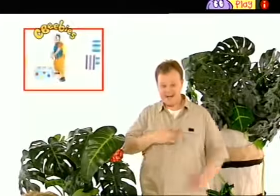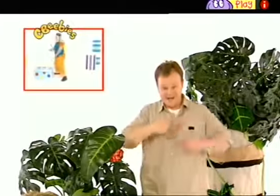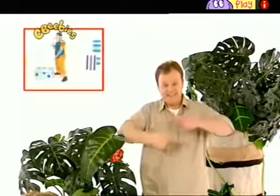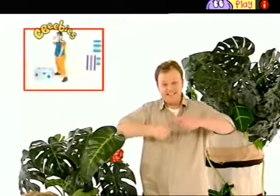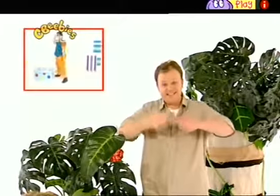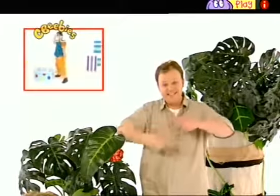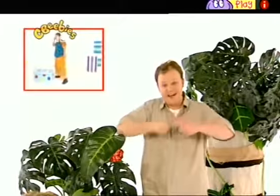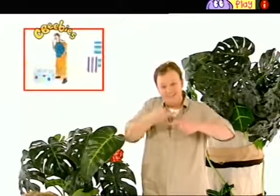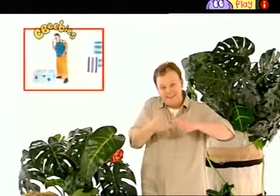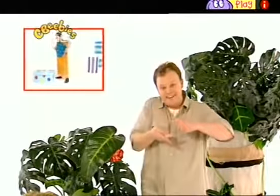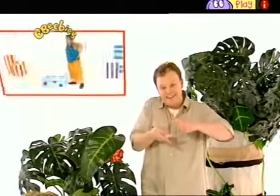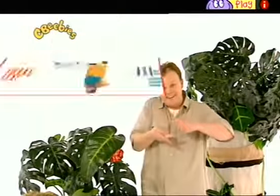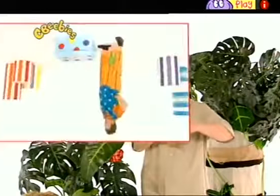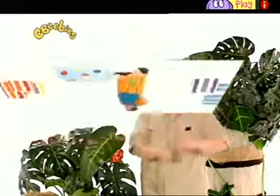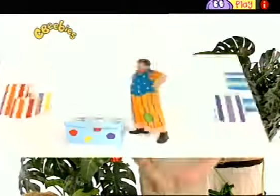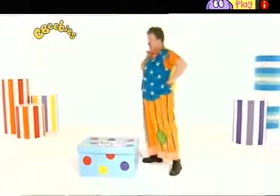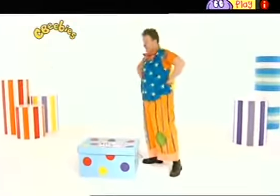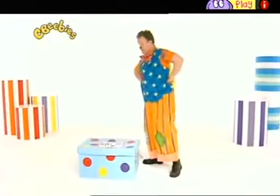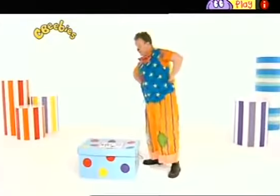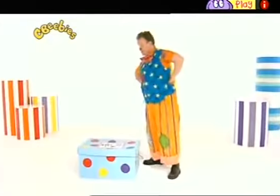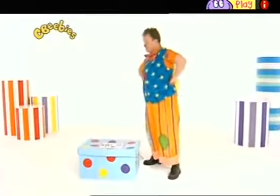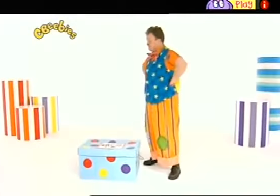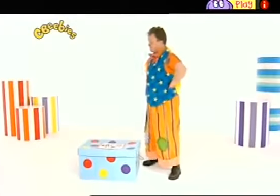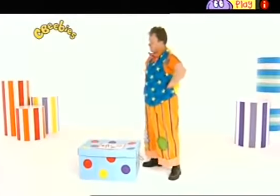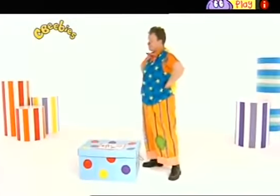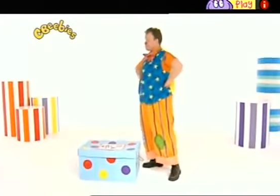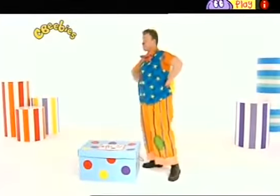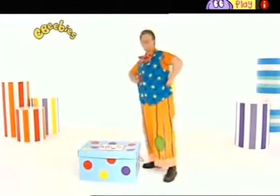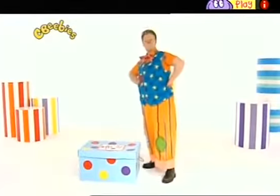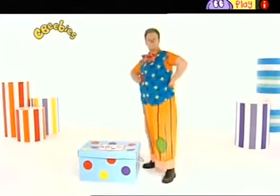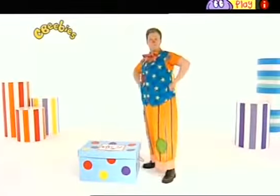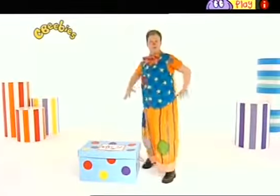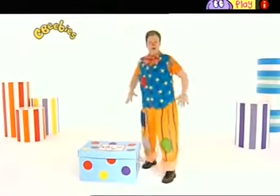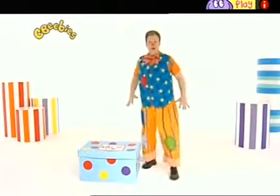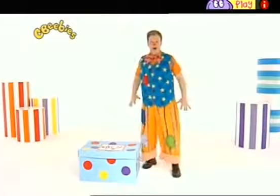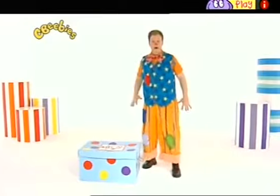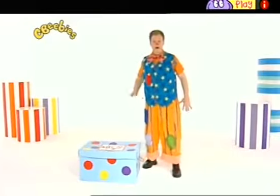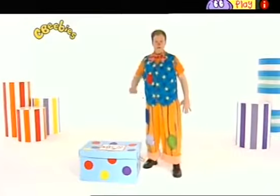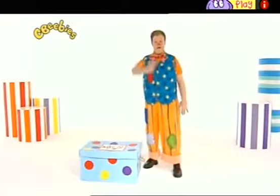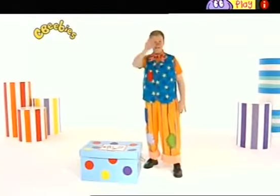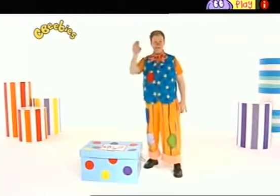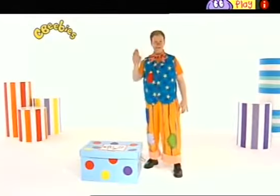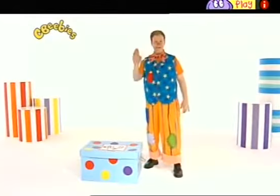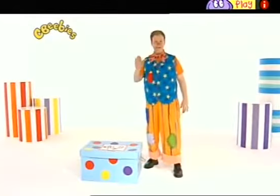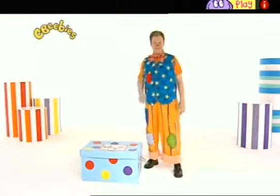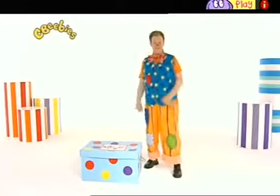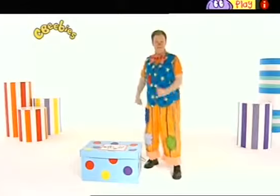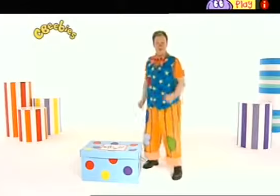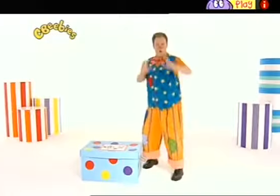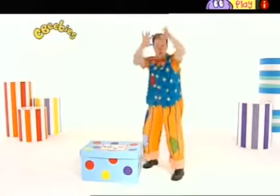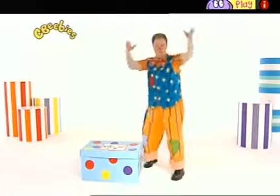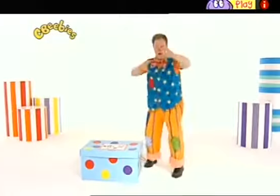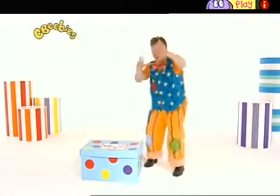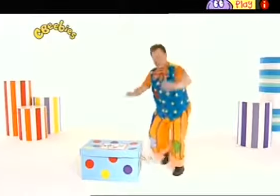like Mr. Tumble. Hello, Mr. Tumble. Oh, hello. Ooh.